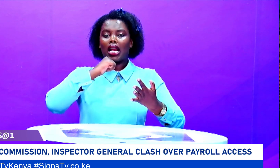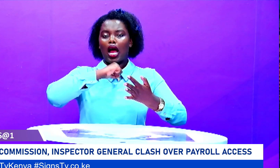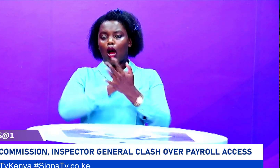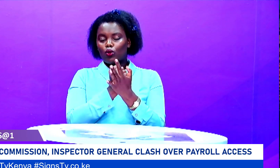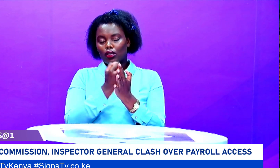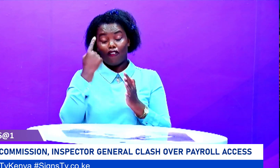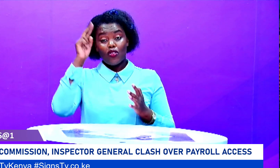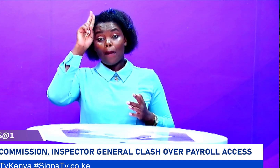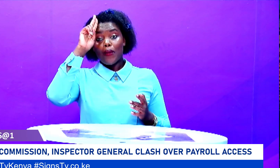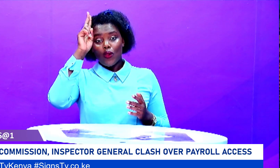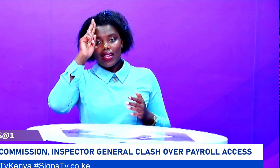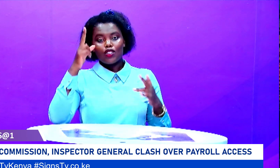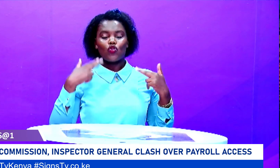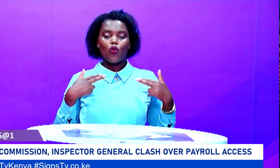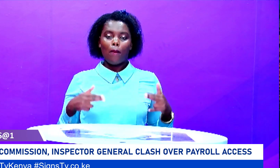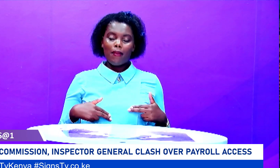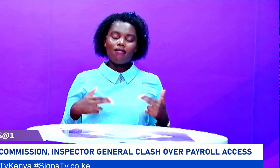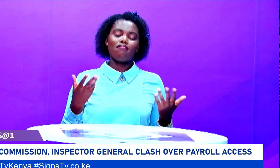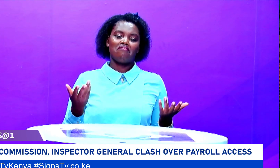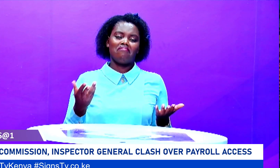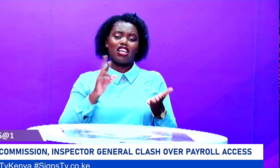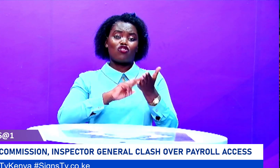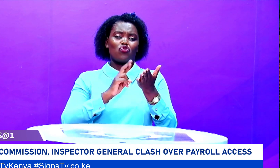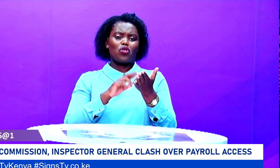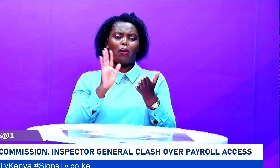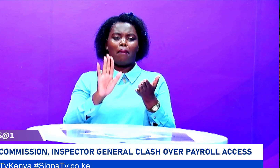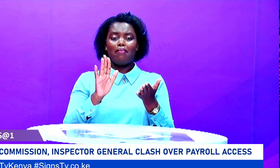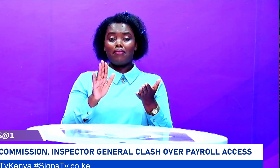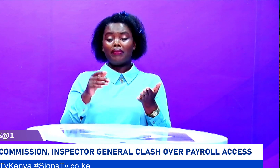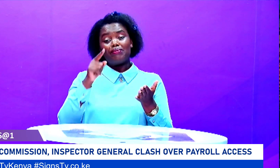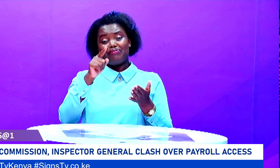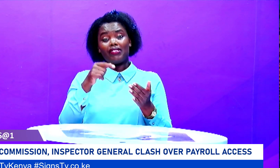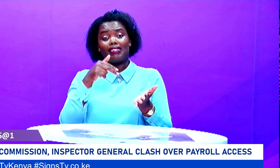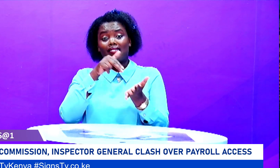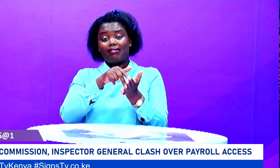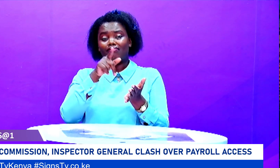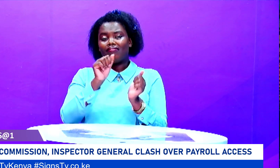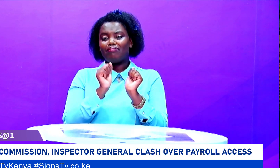to conduct a vital audit of police human resource.